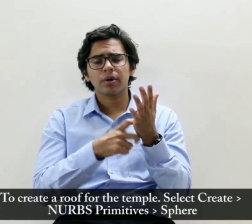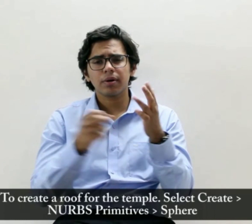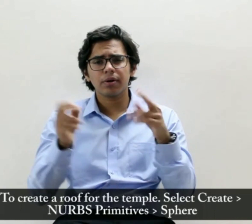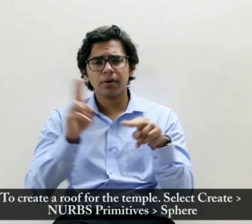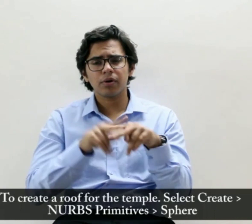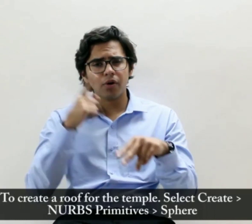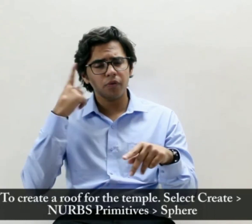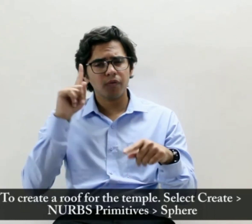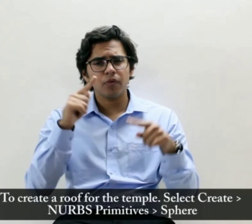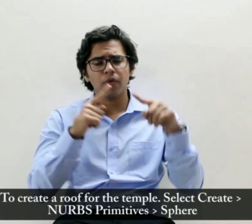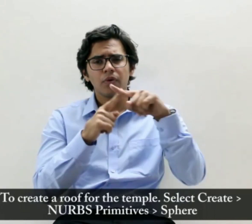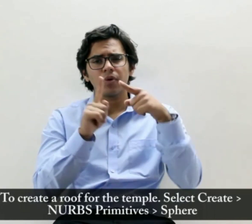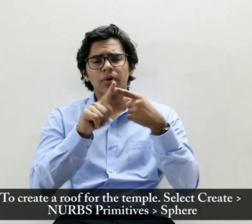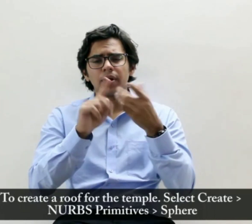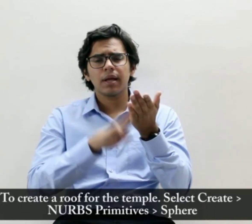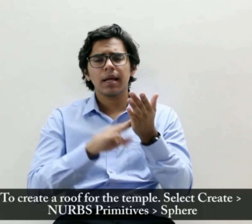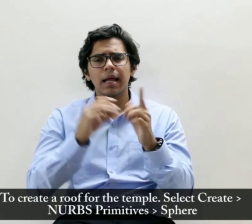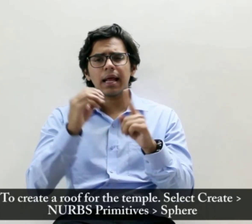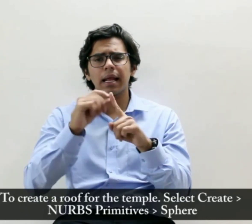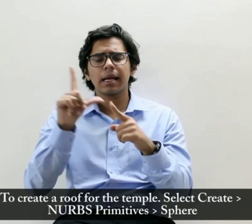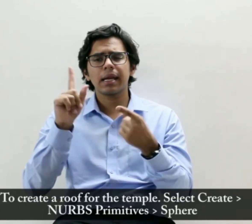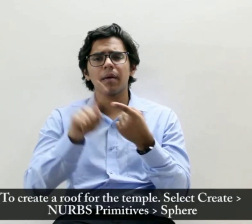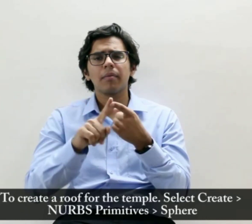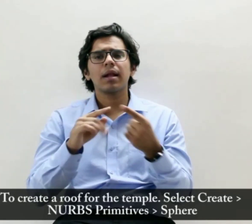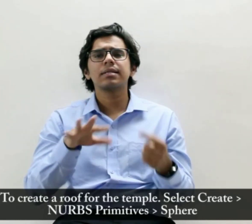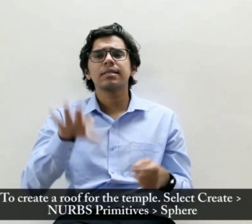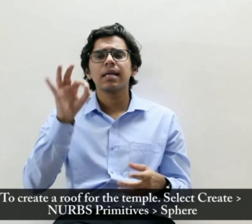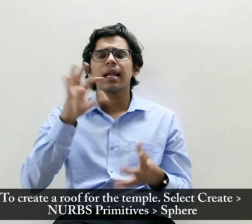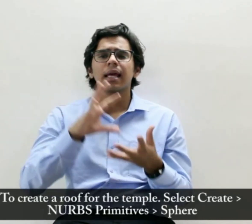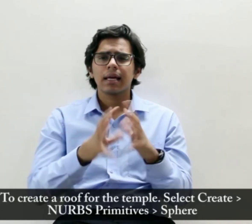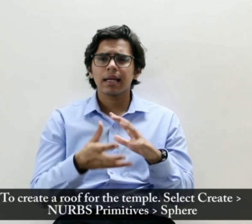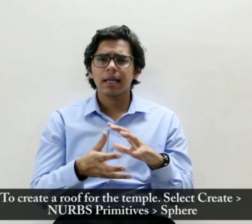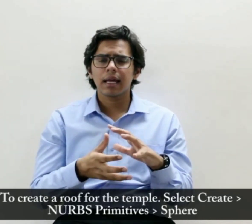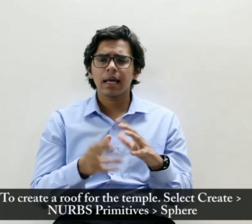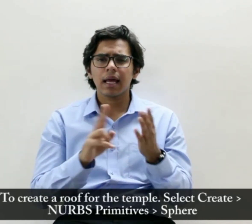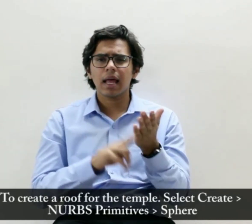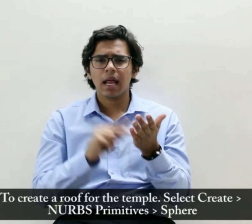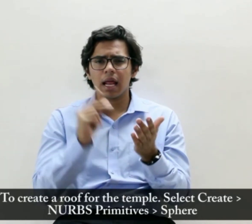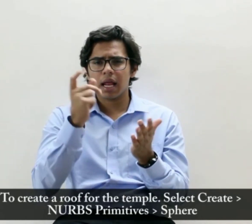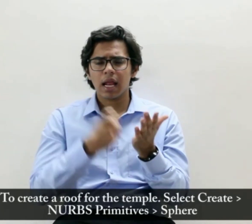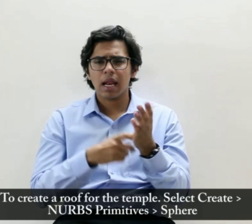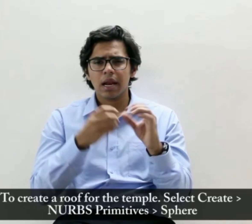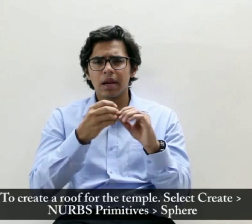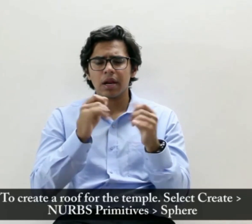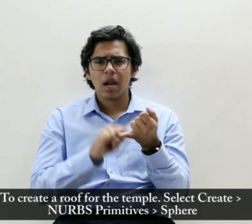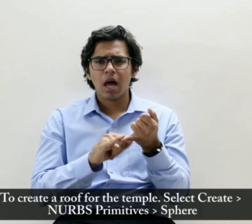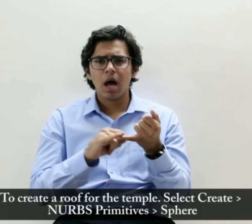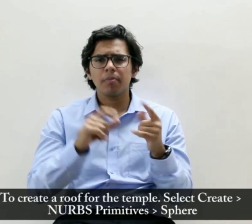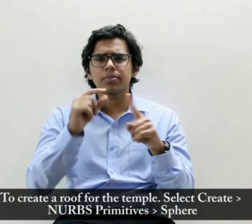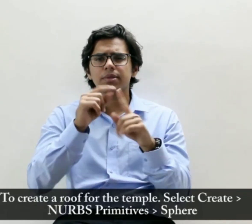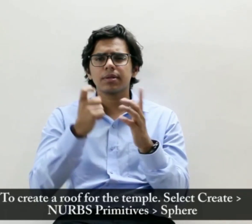To create a roof for the temple, select Create, NURBS Primitives, Spare.